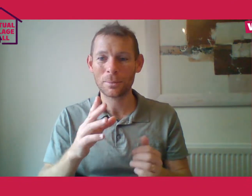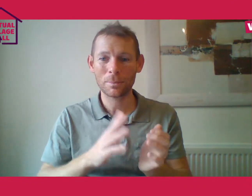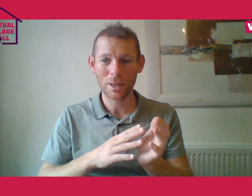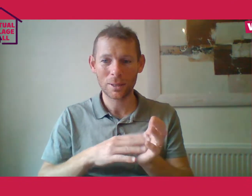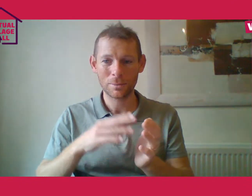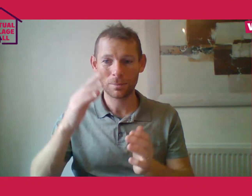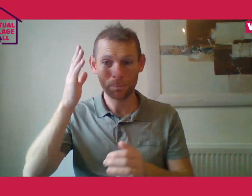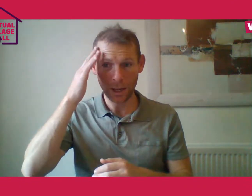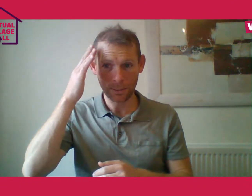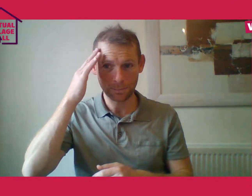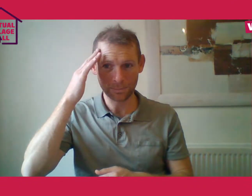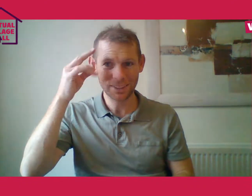Kellyanne.